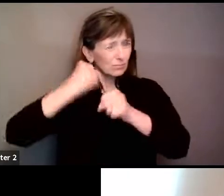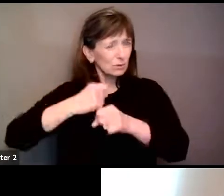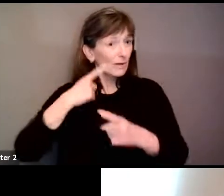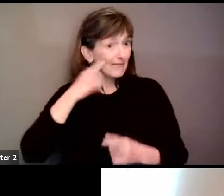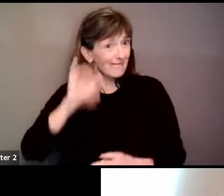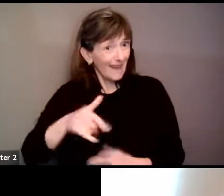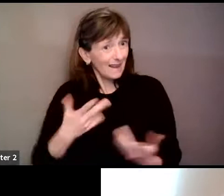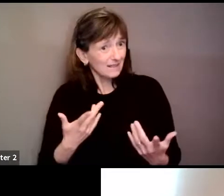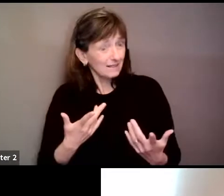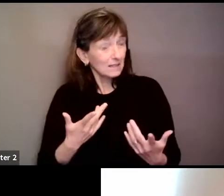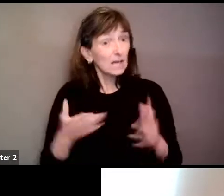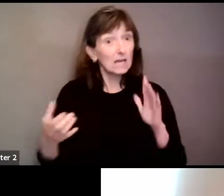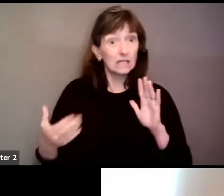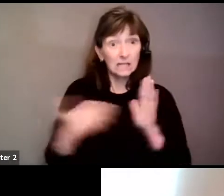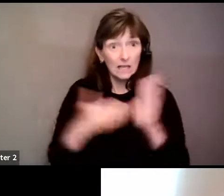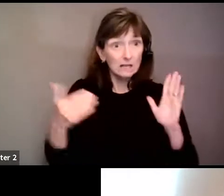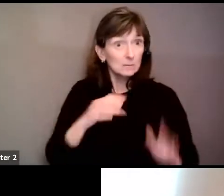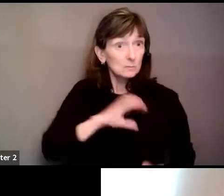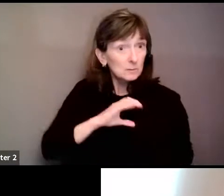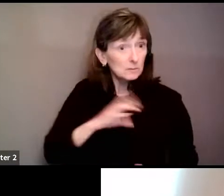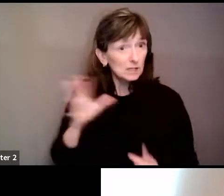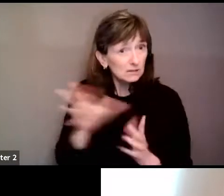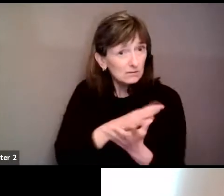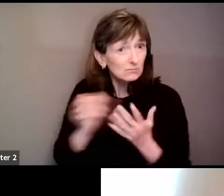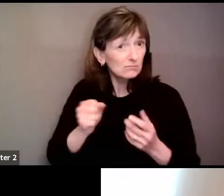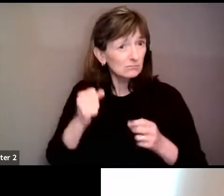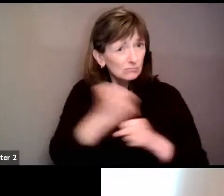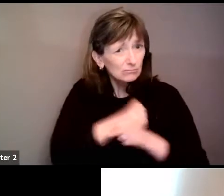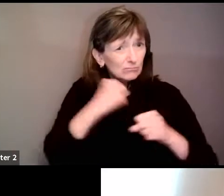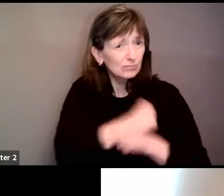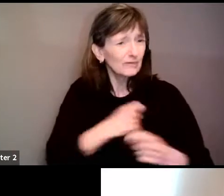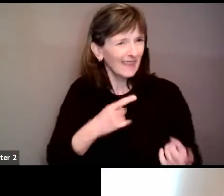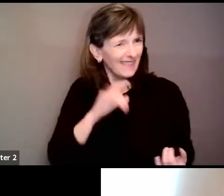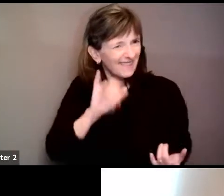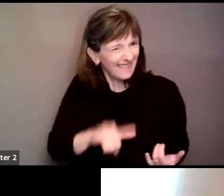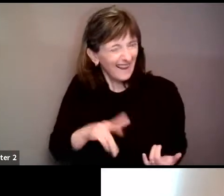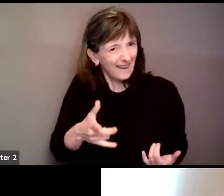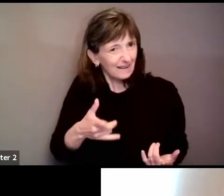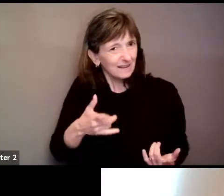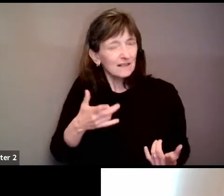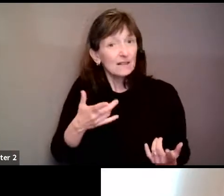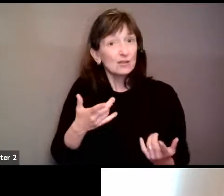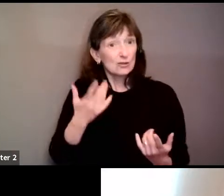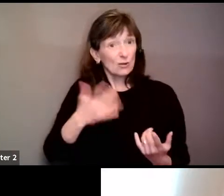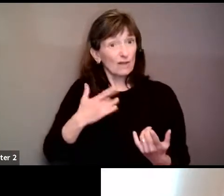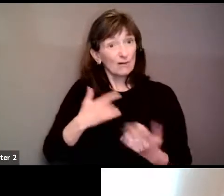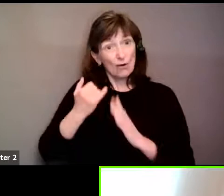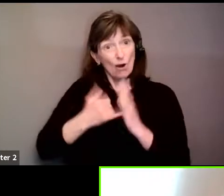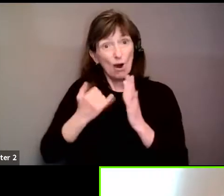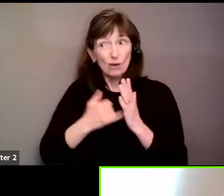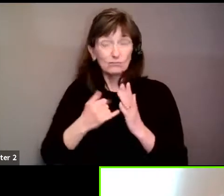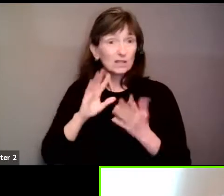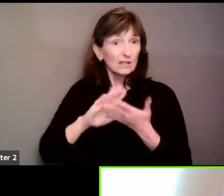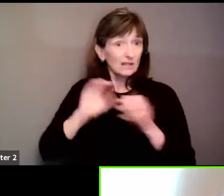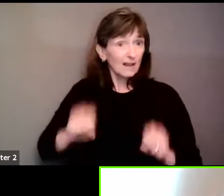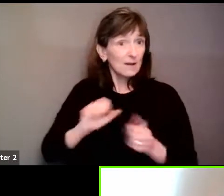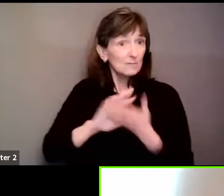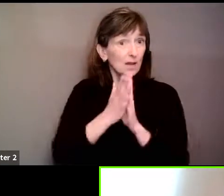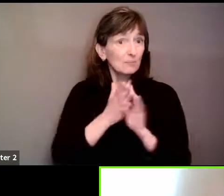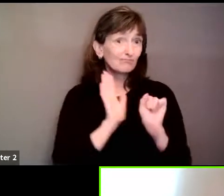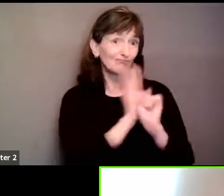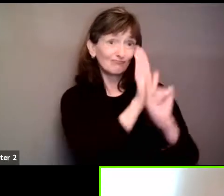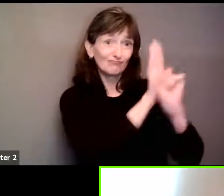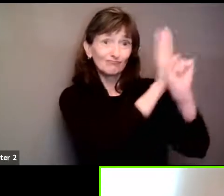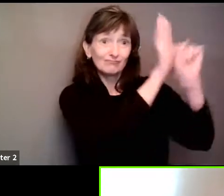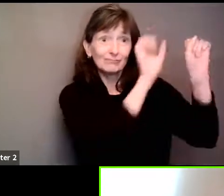police brutality. I think that's how we can recognize art as activism. Mm-hmm. Thank you.